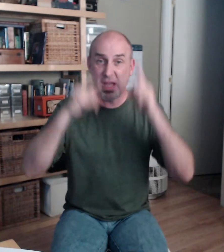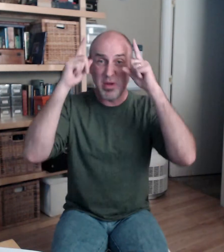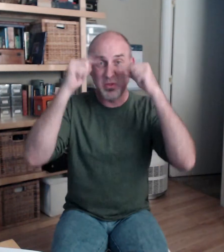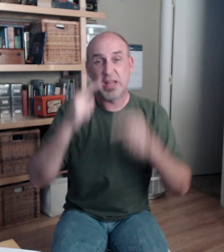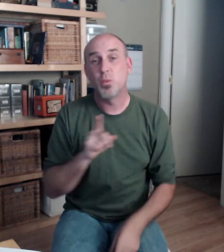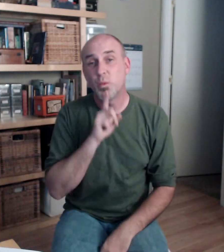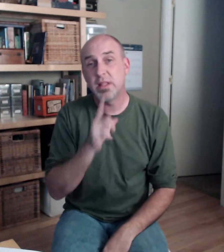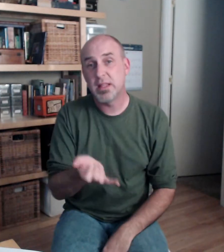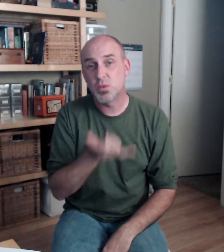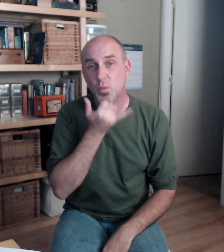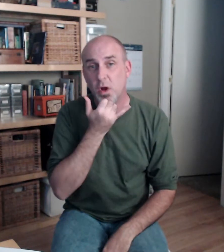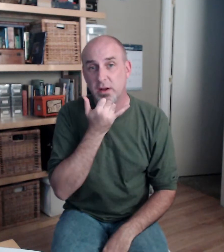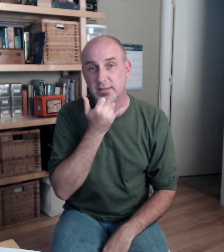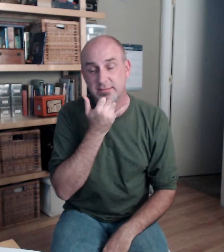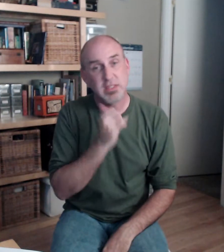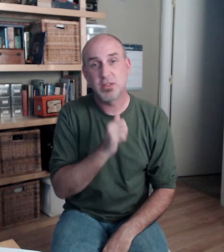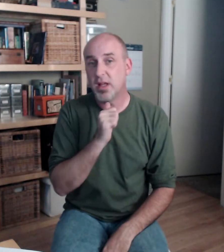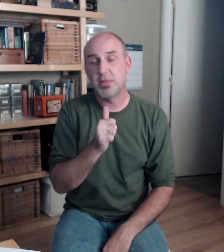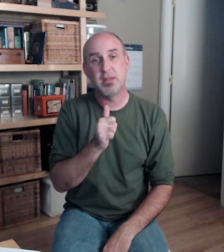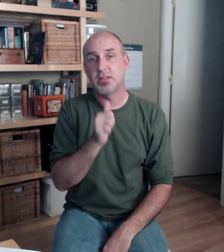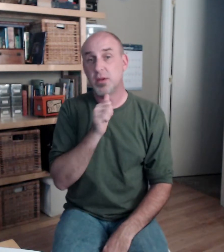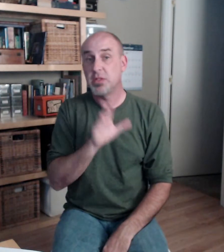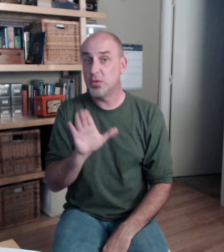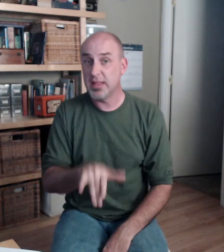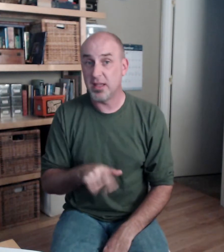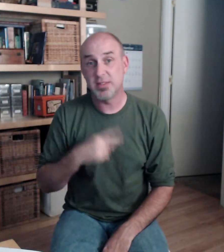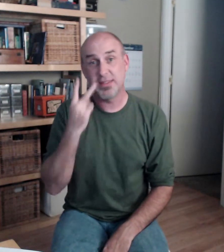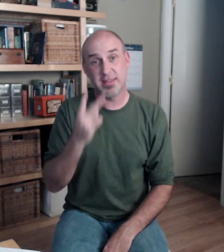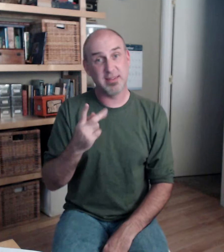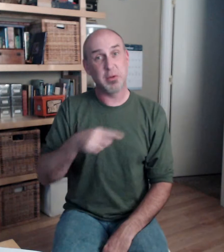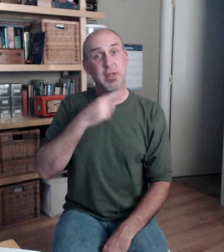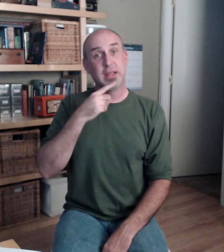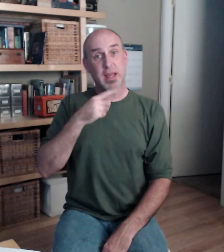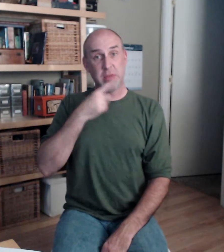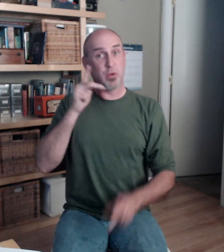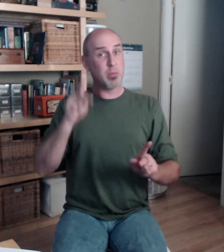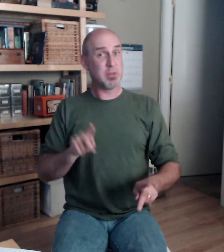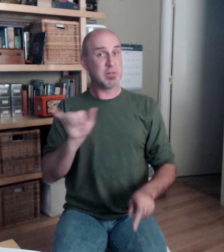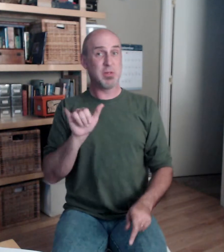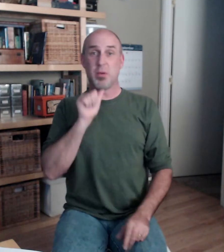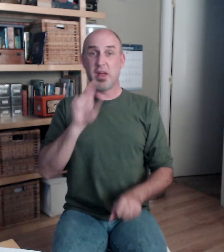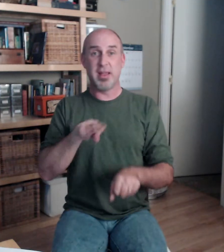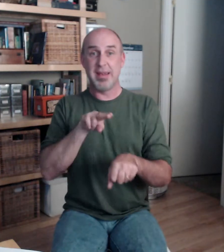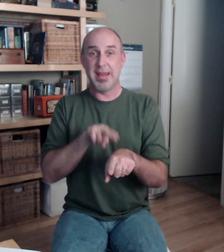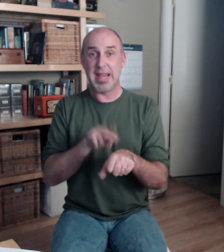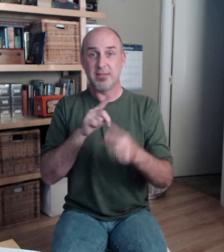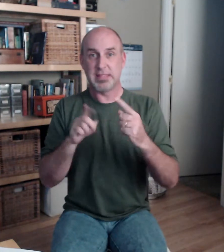eyebrows are down, and really that's wrong. I should not be doing that. You'll see that, I'm a hearing person too. I'm not a native